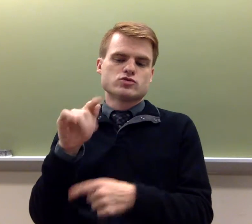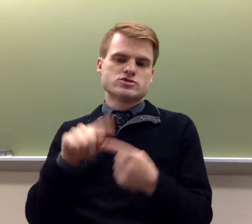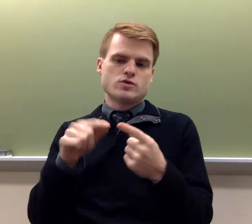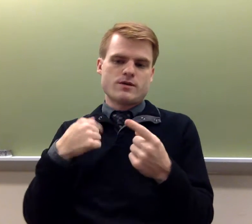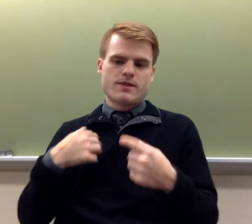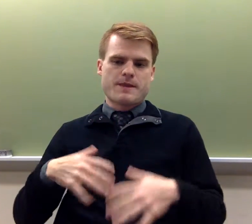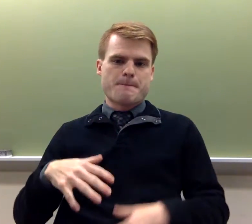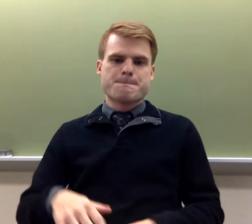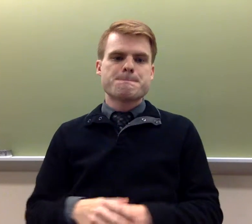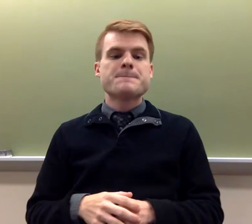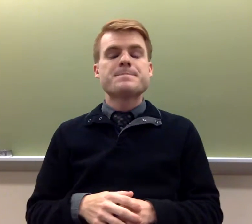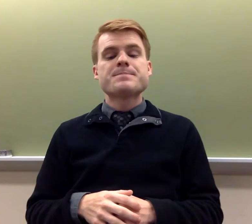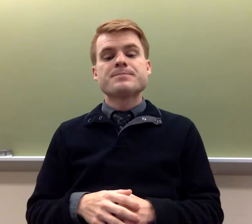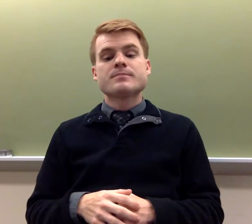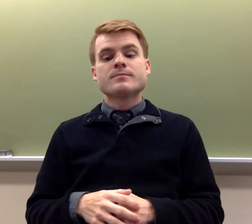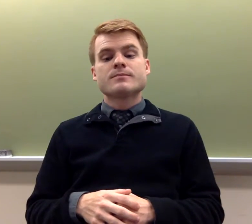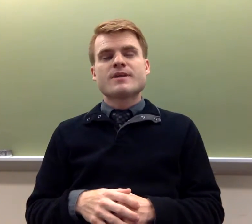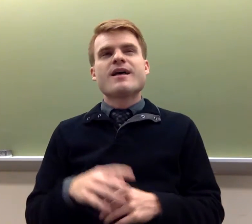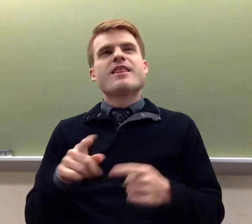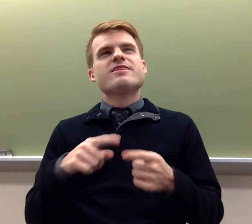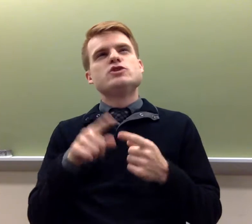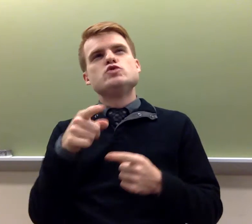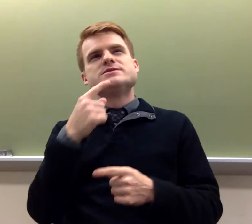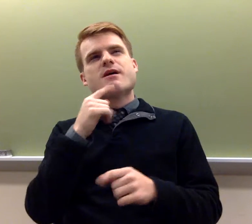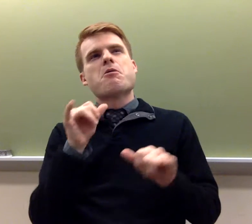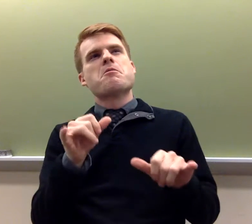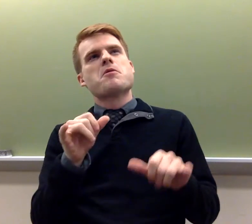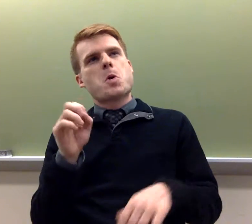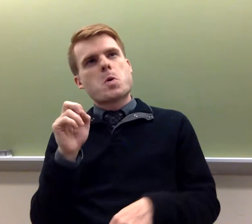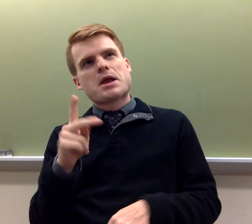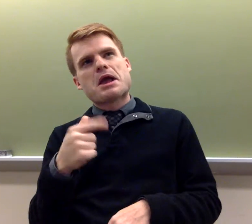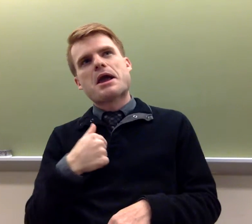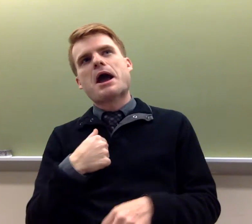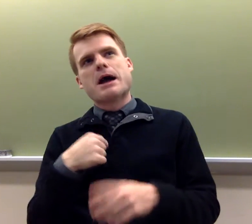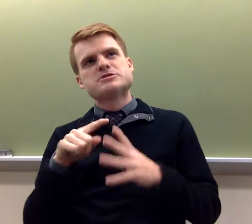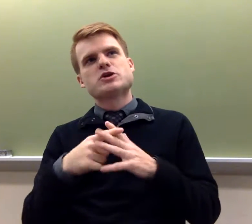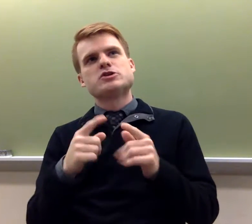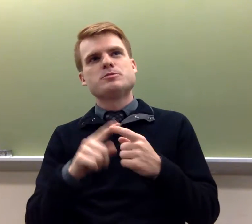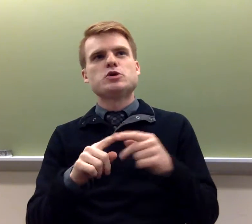So then you say, okay, I'm beginning to put two and two together here, but